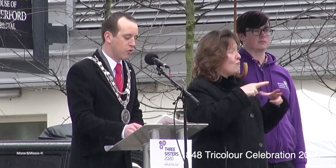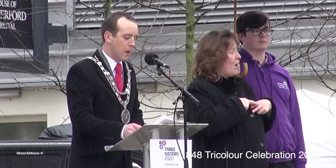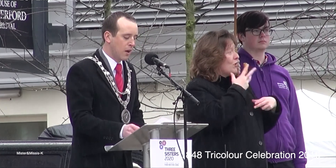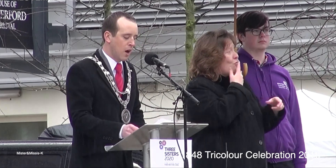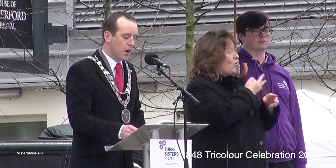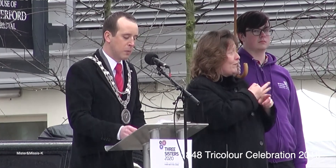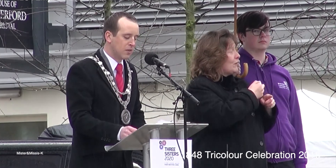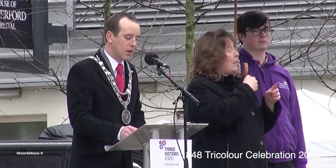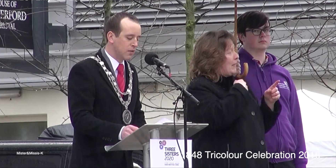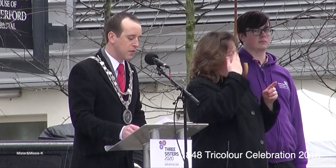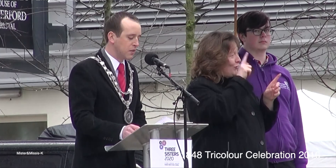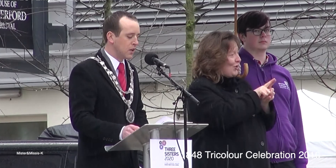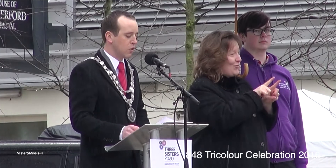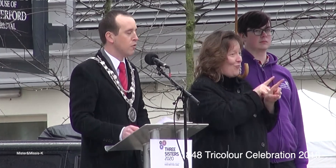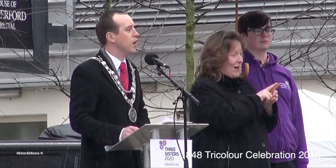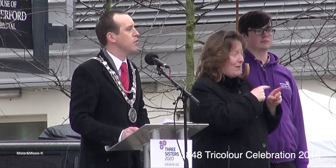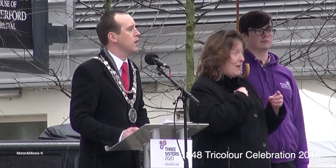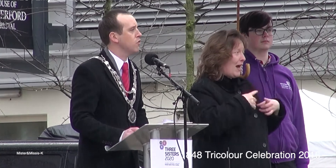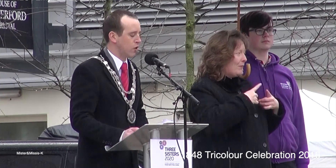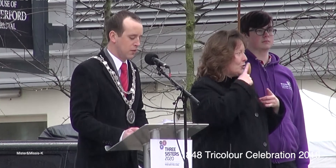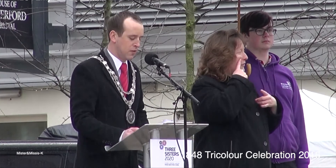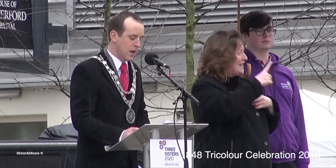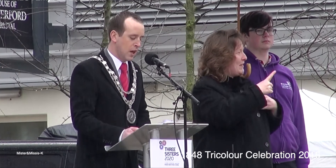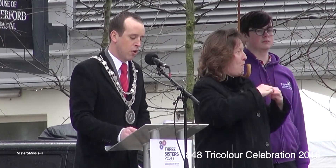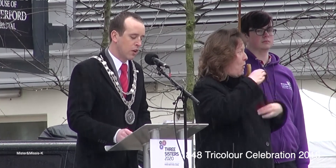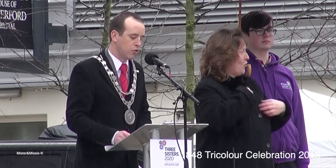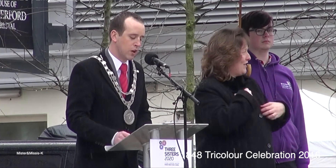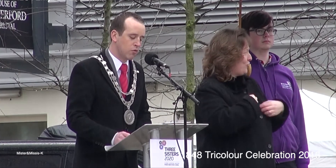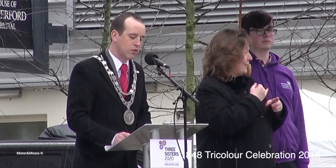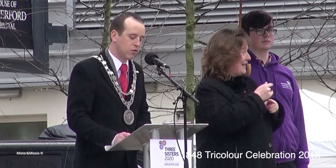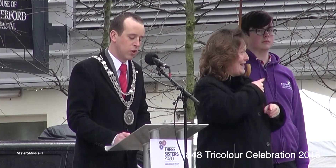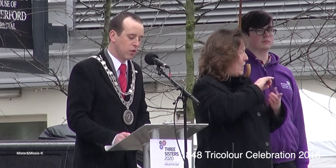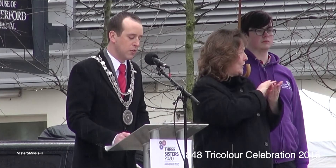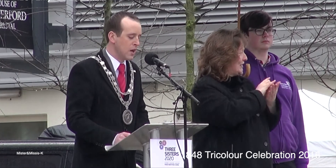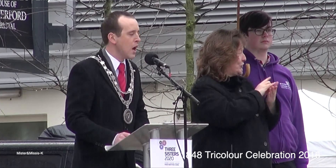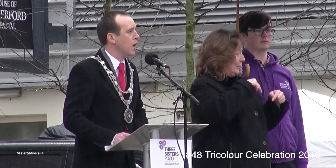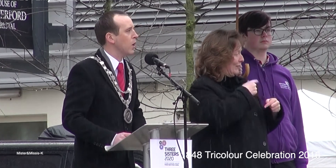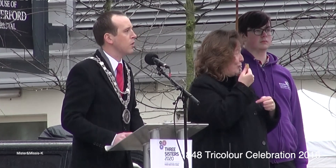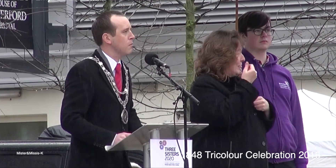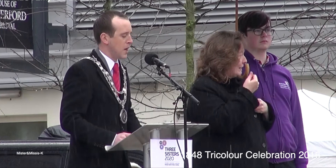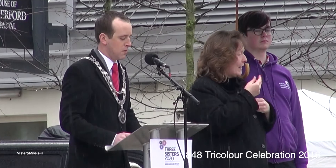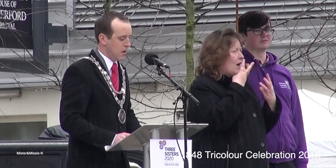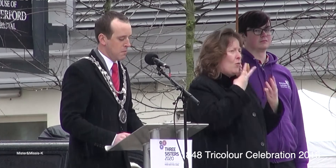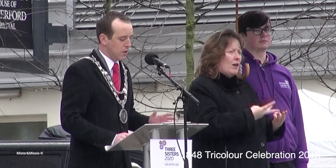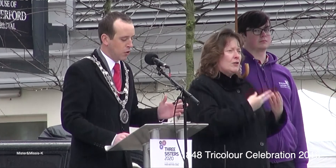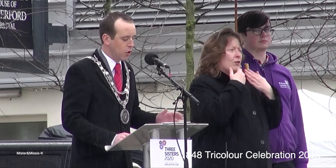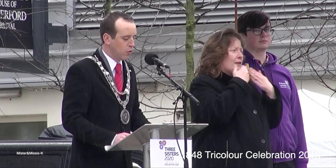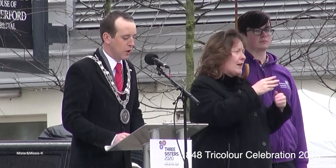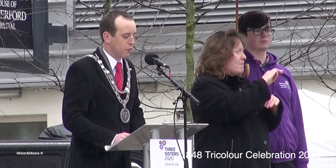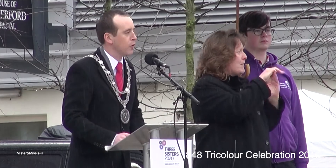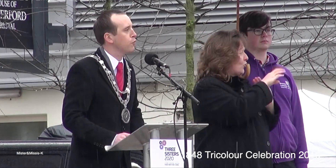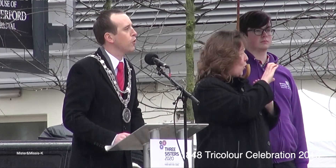and Irish man, I have been delighted to see the revival in interest in our history in recent years, and I want to commend